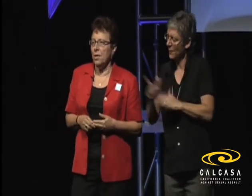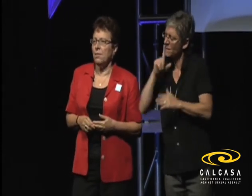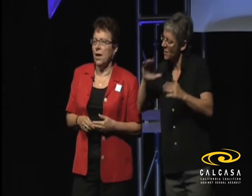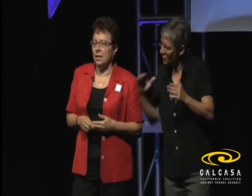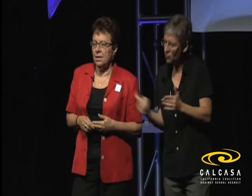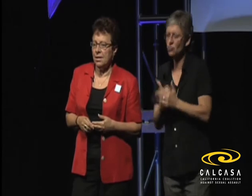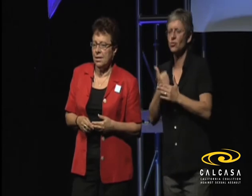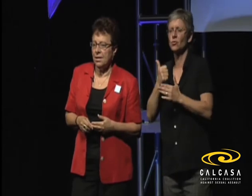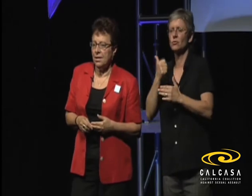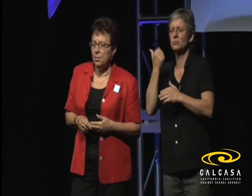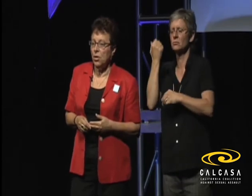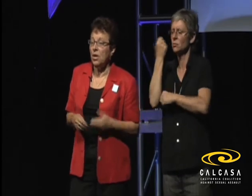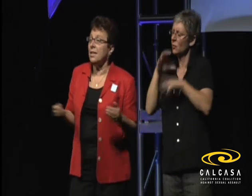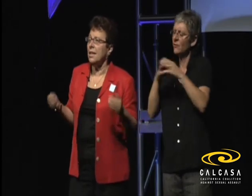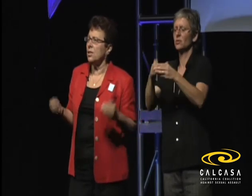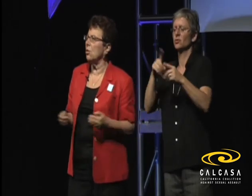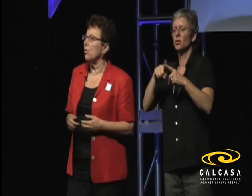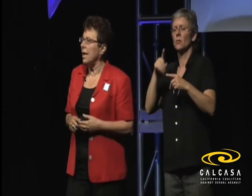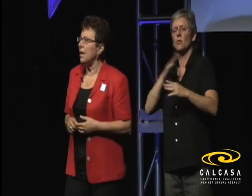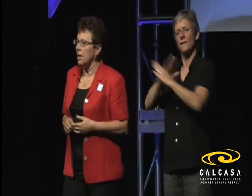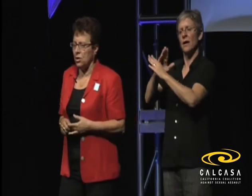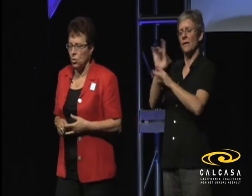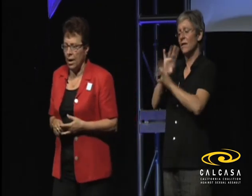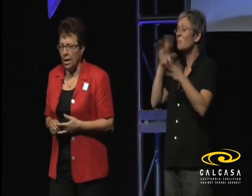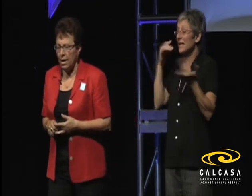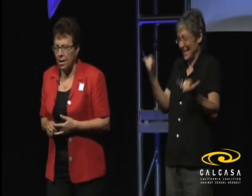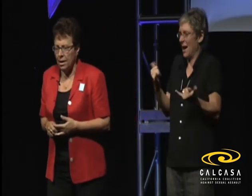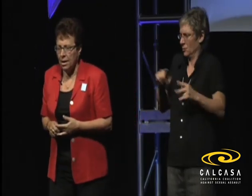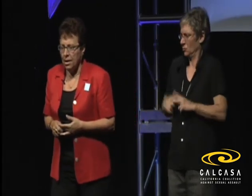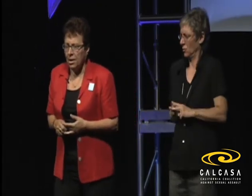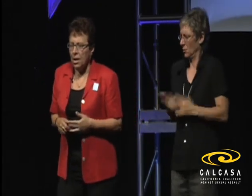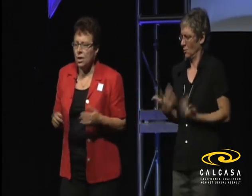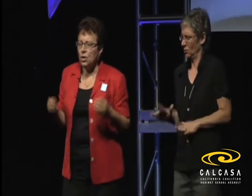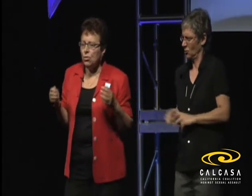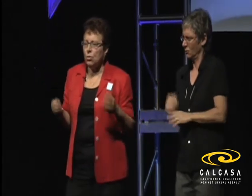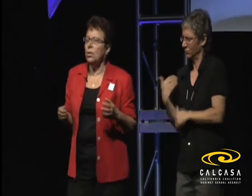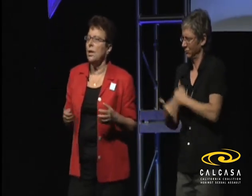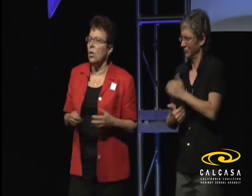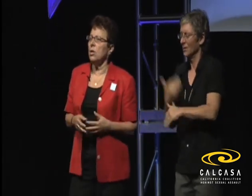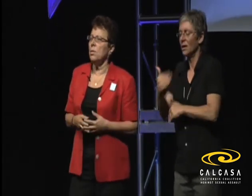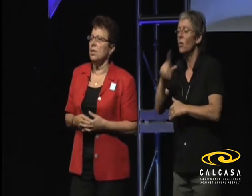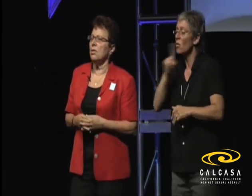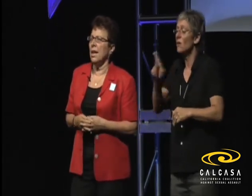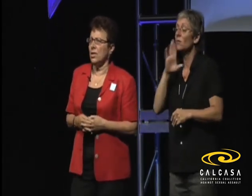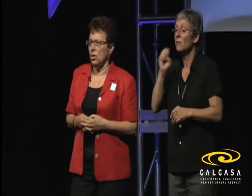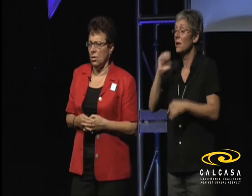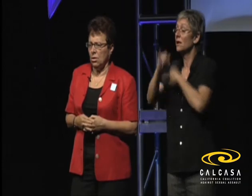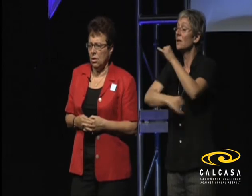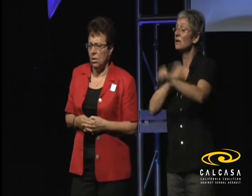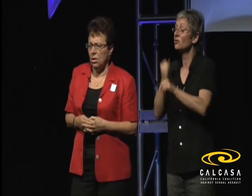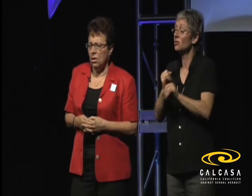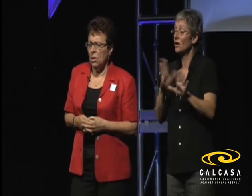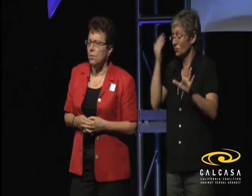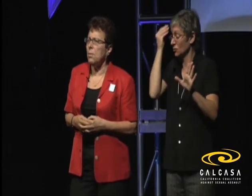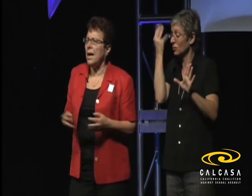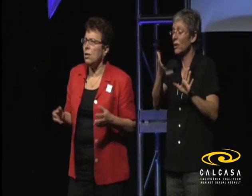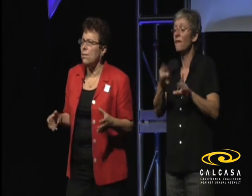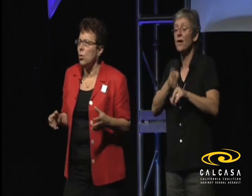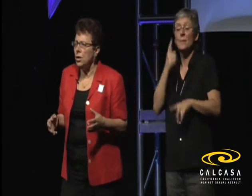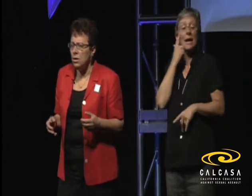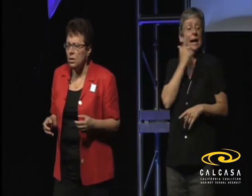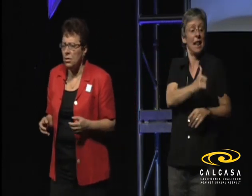to prevent violence, because it is already on its way. It is truly going to be international,